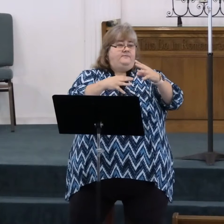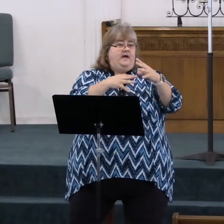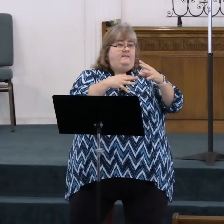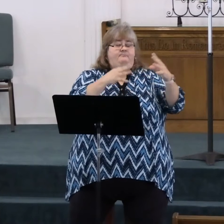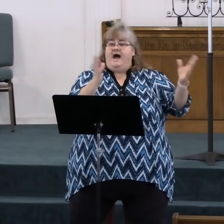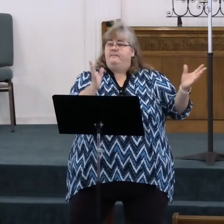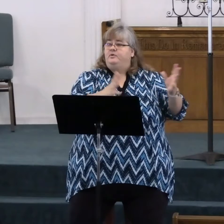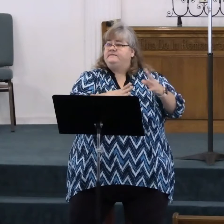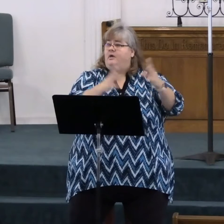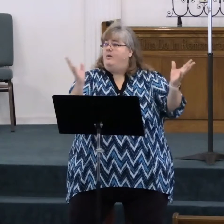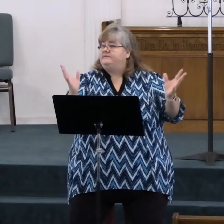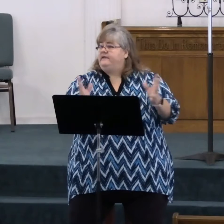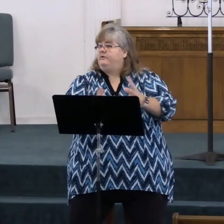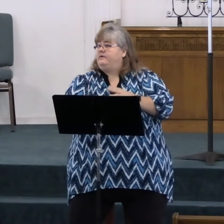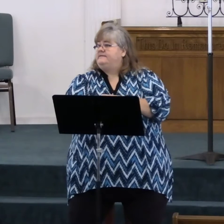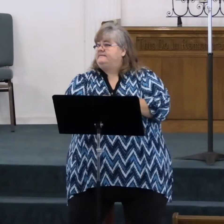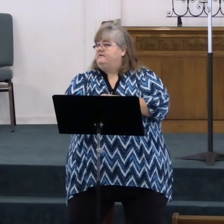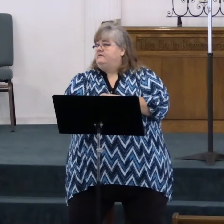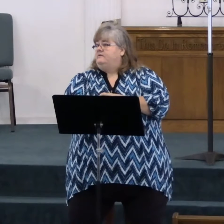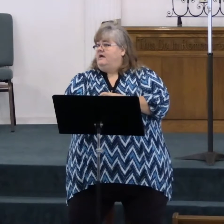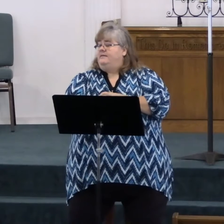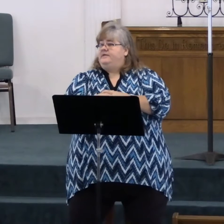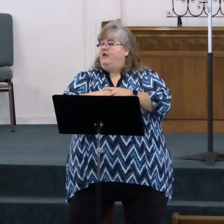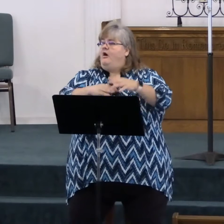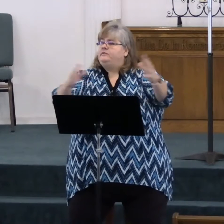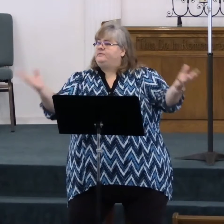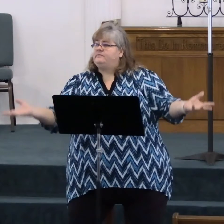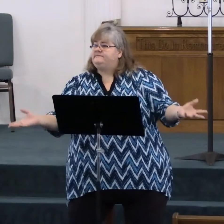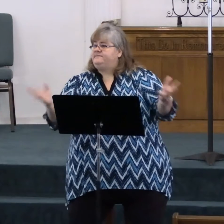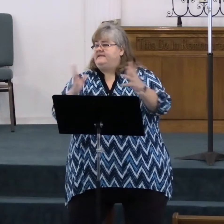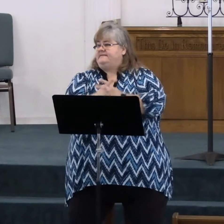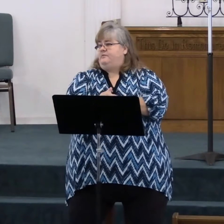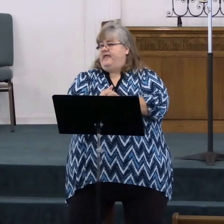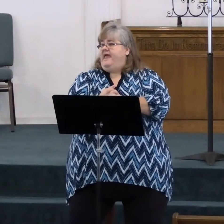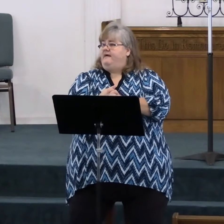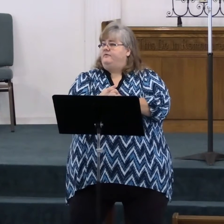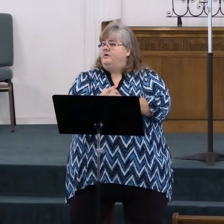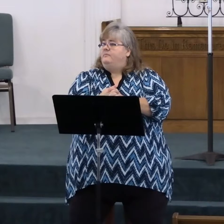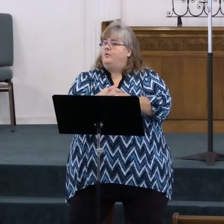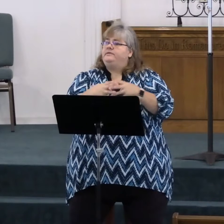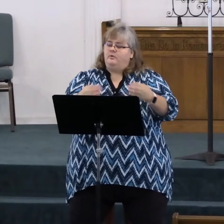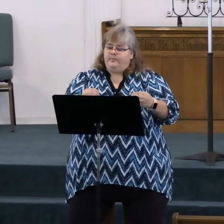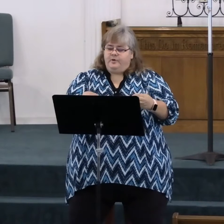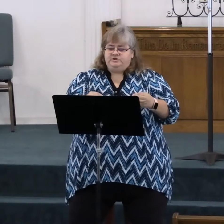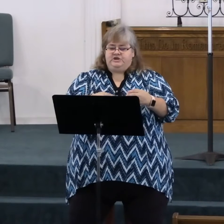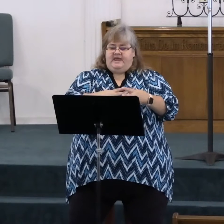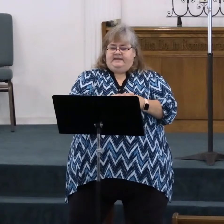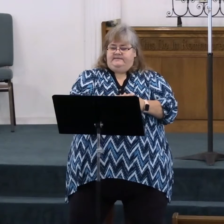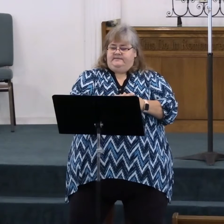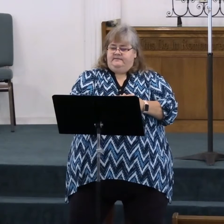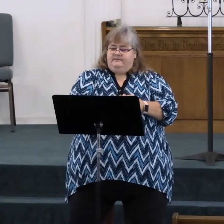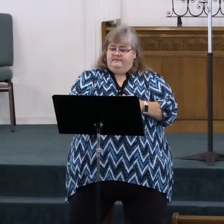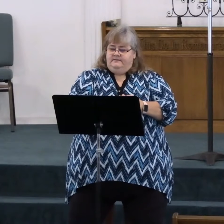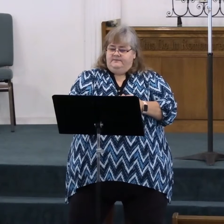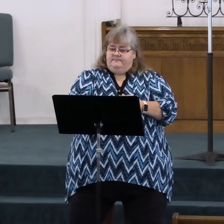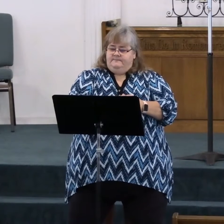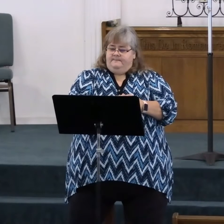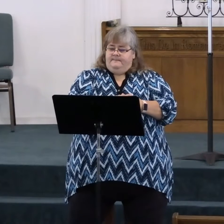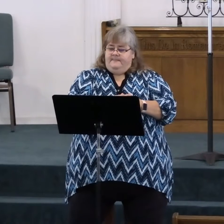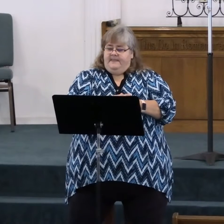of Bibles, commentaries, I mean, all sorts of things that we have, but we don't appreciate it.